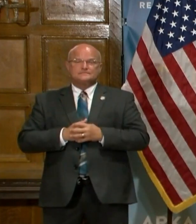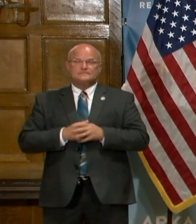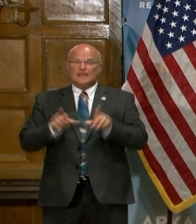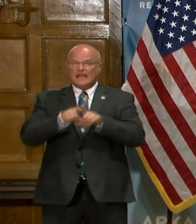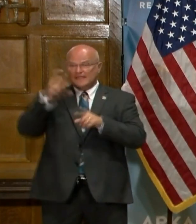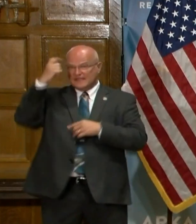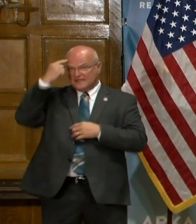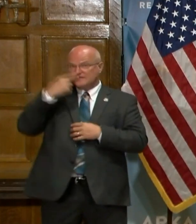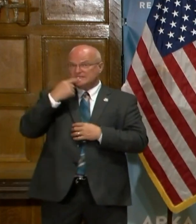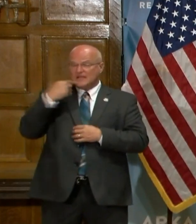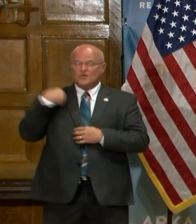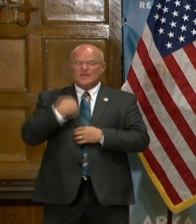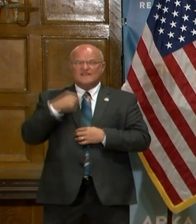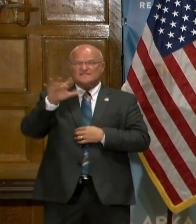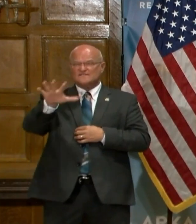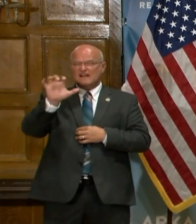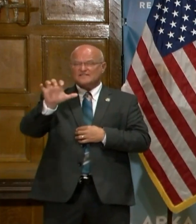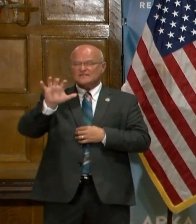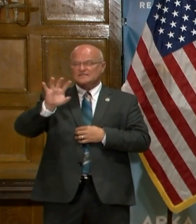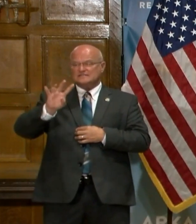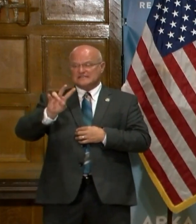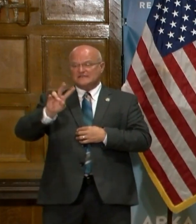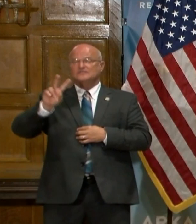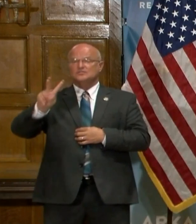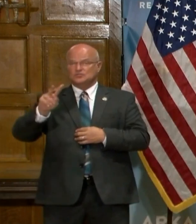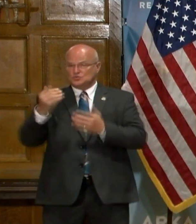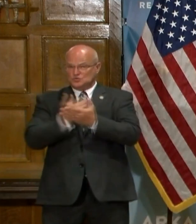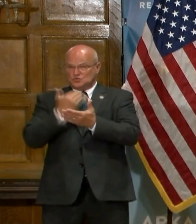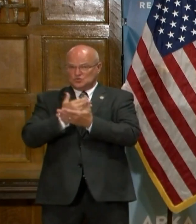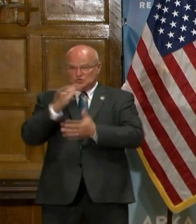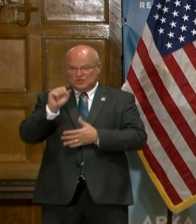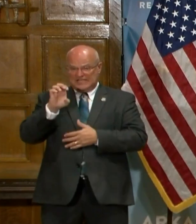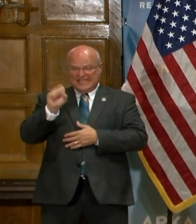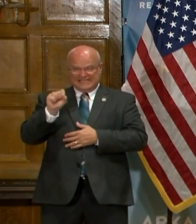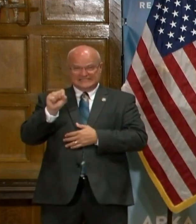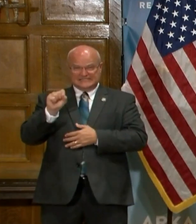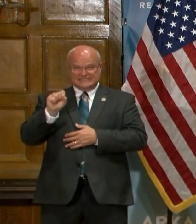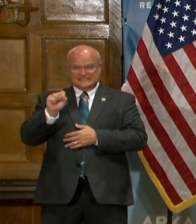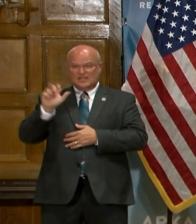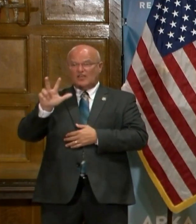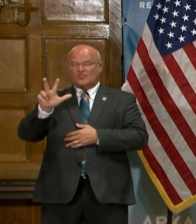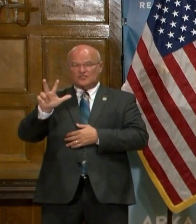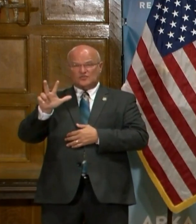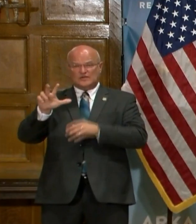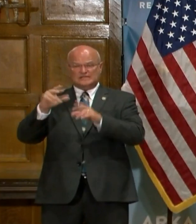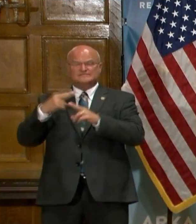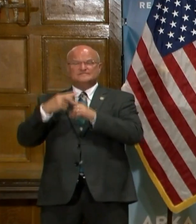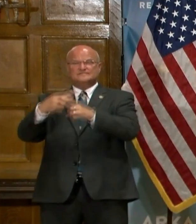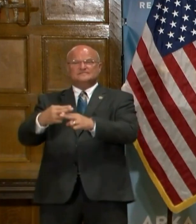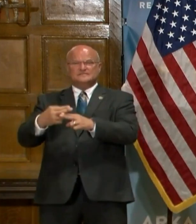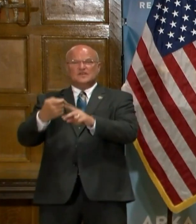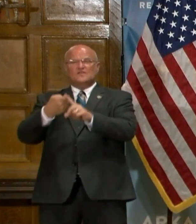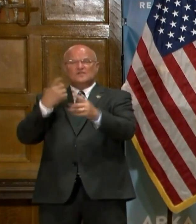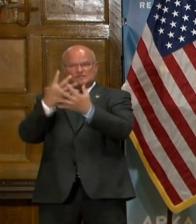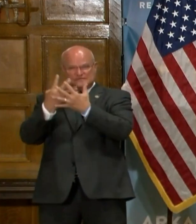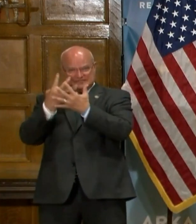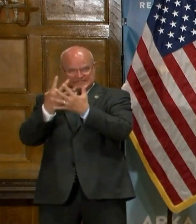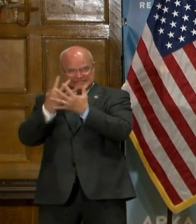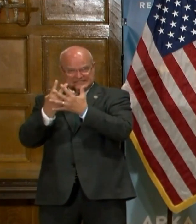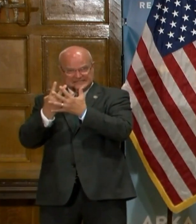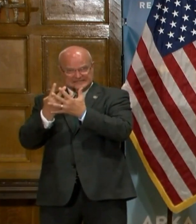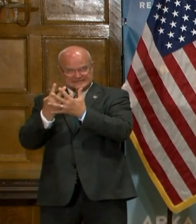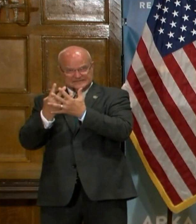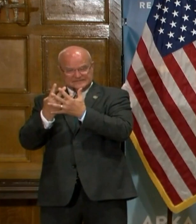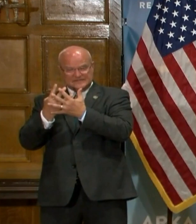As the Governor has mentioned, we've had 572 new cases since yesterday. 3 of them are categorized as being from correctional